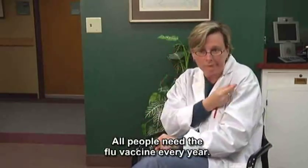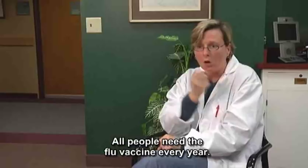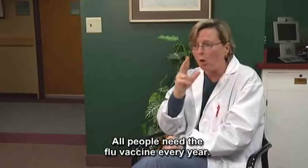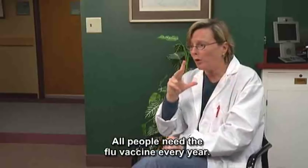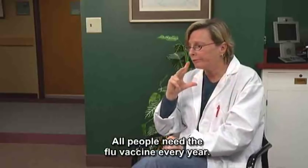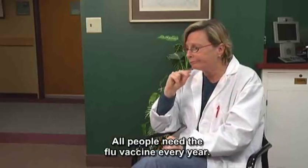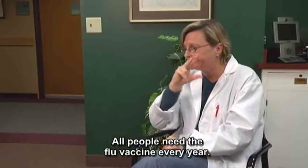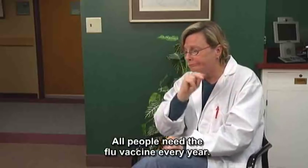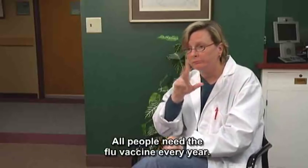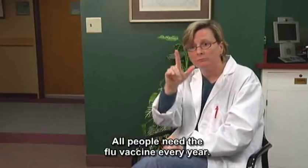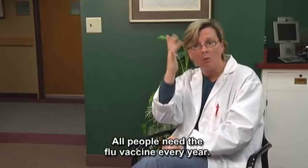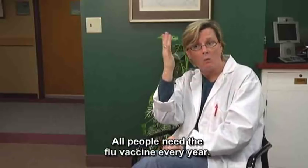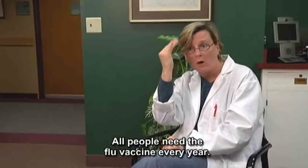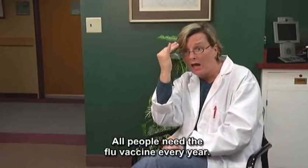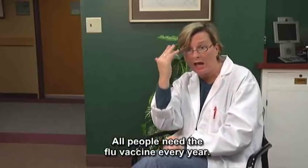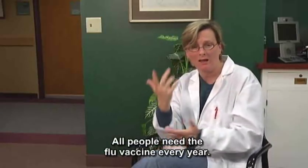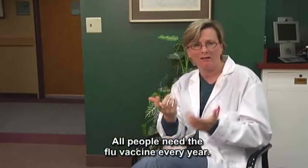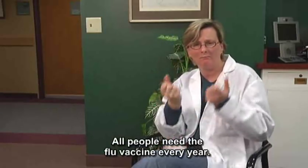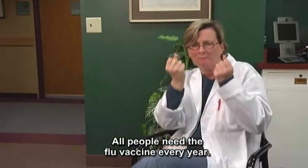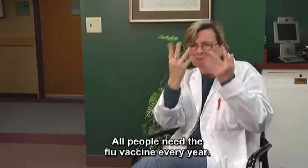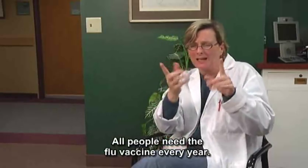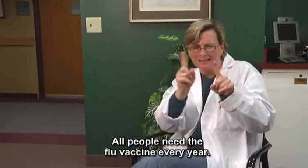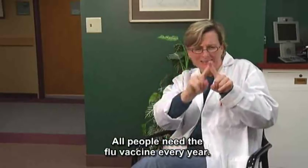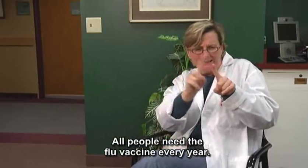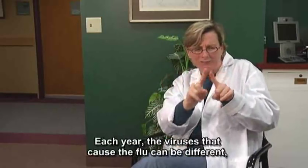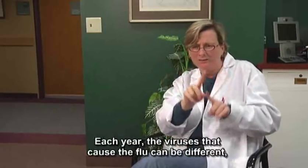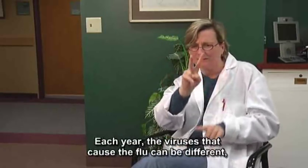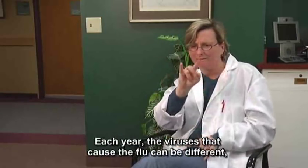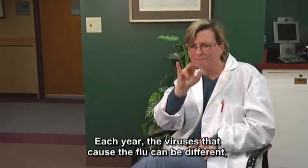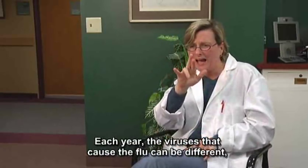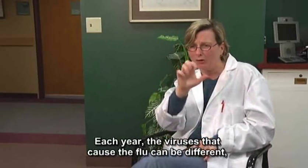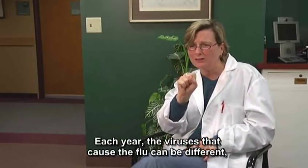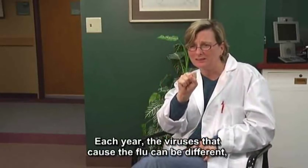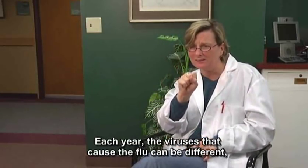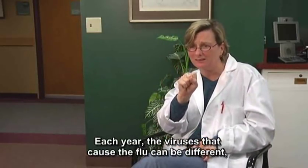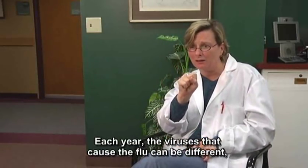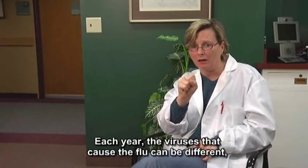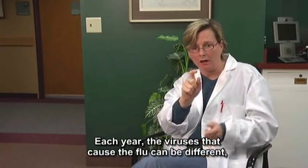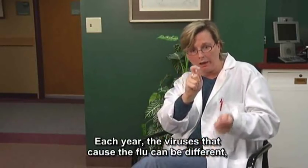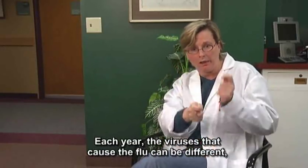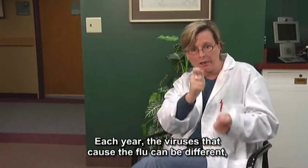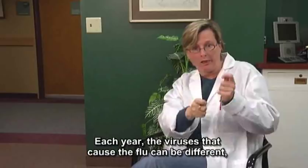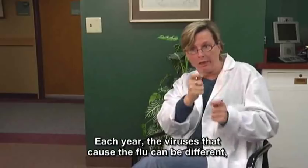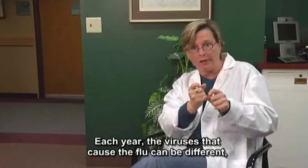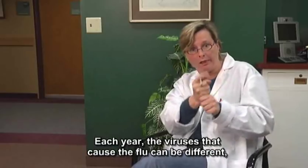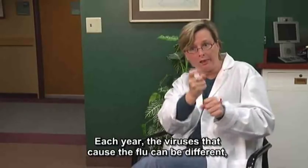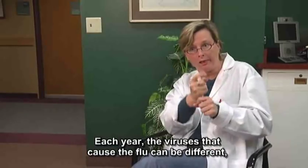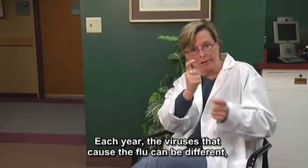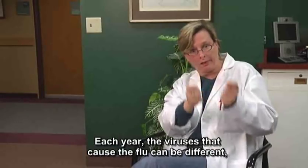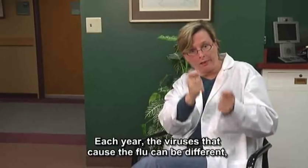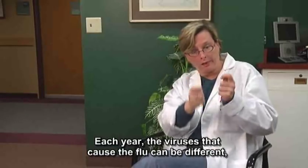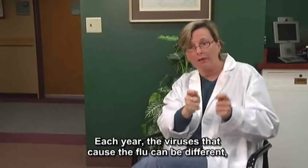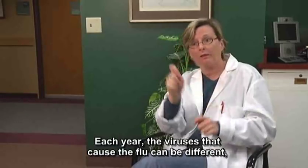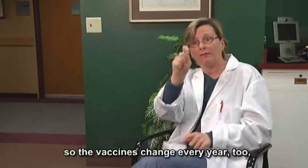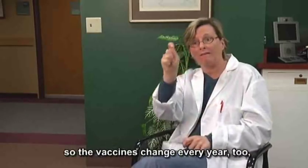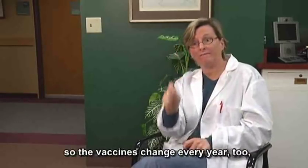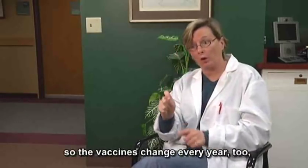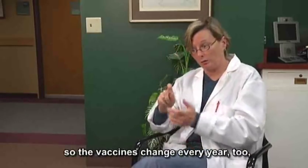every year each year the viruses that cause the flu can be different so the vaccines